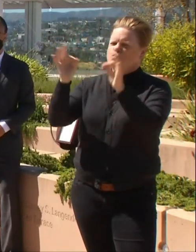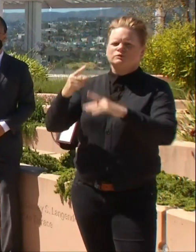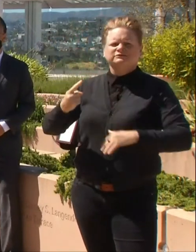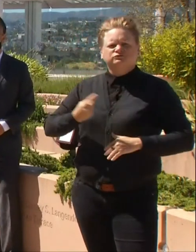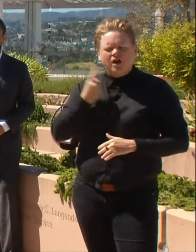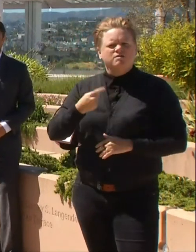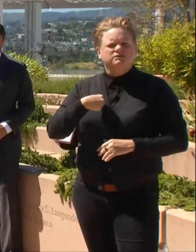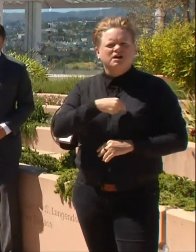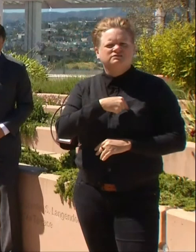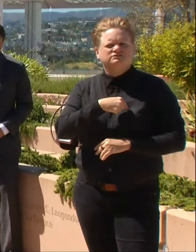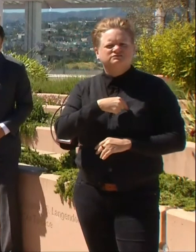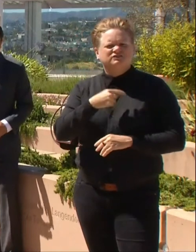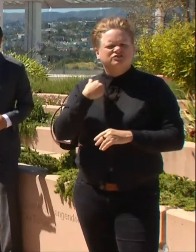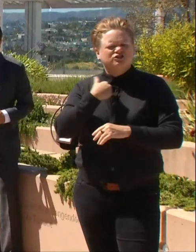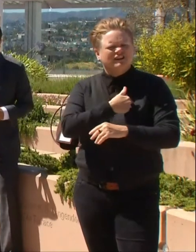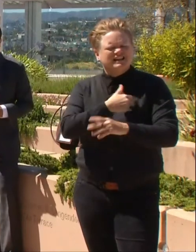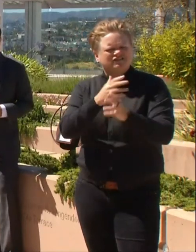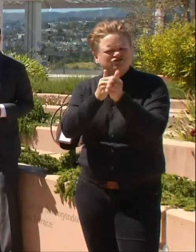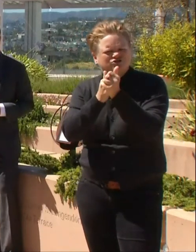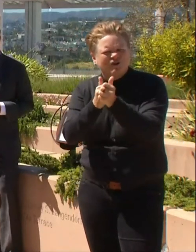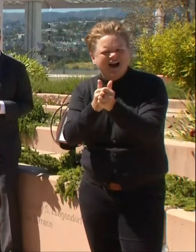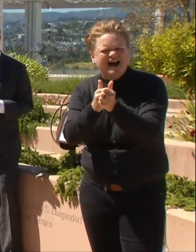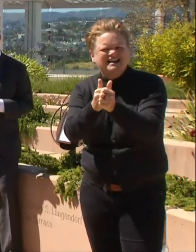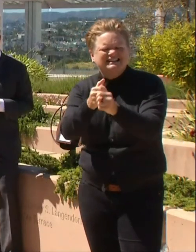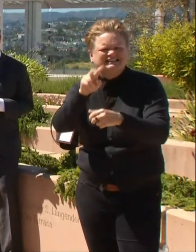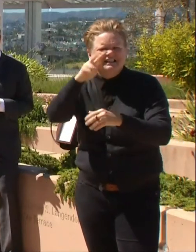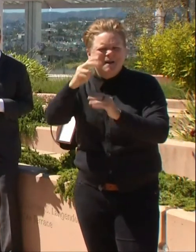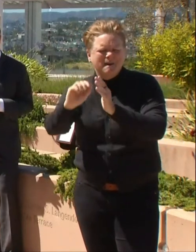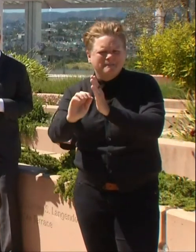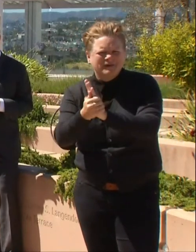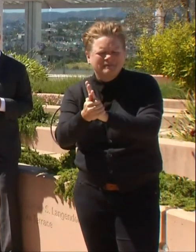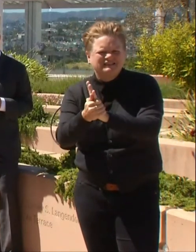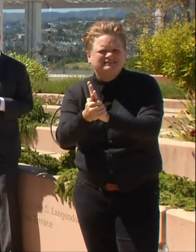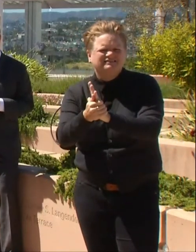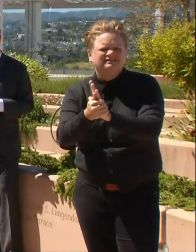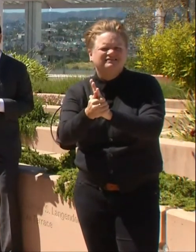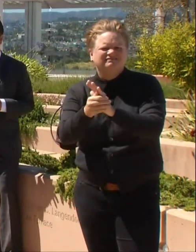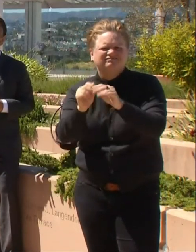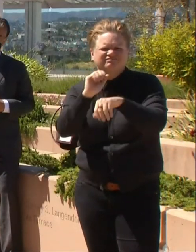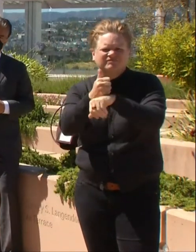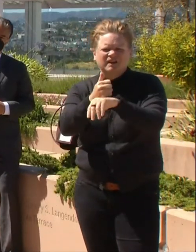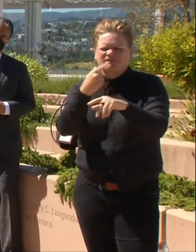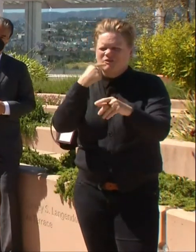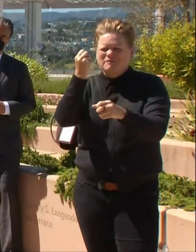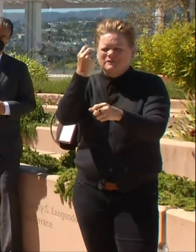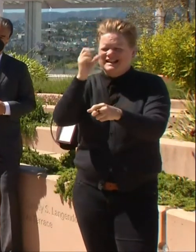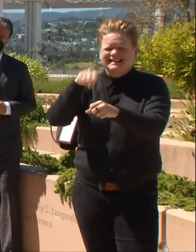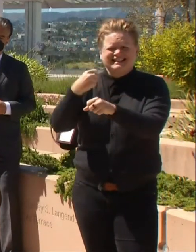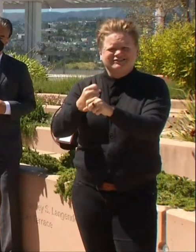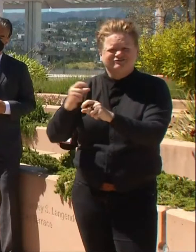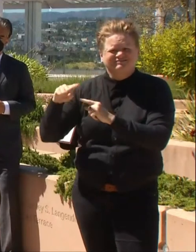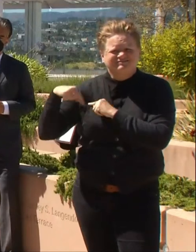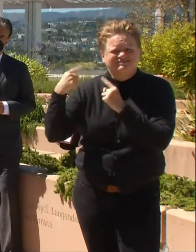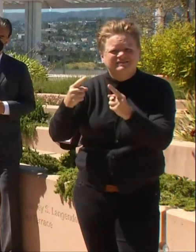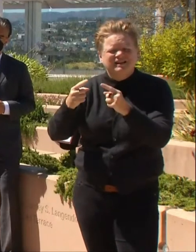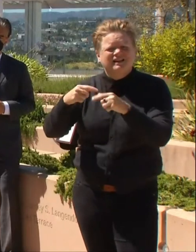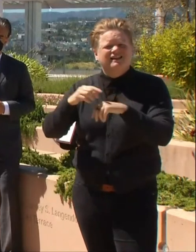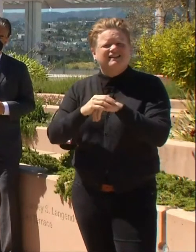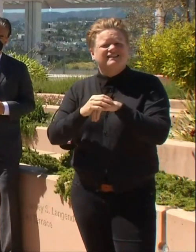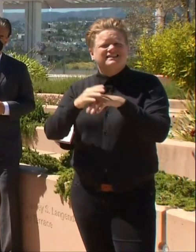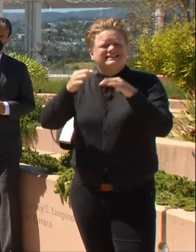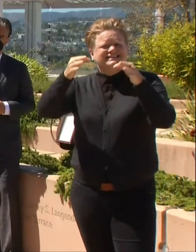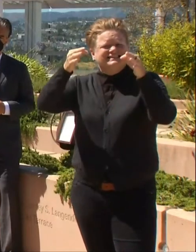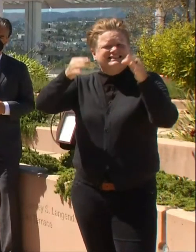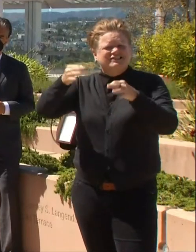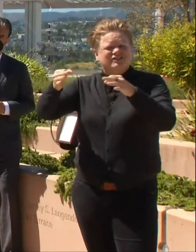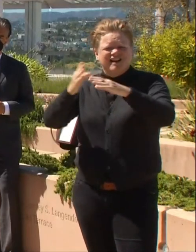across the country over the last 28 years. Almost all of those decisions, more than 90%,